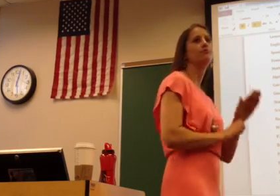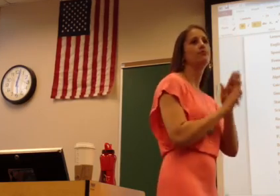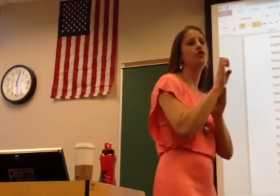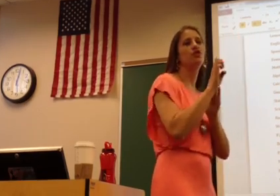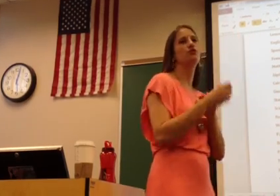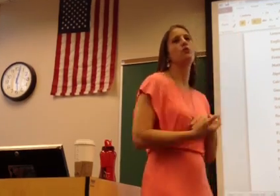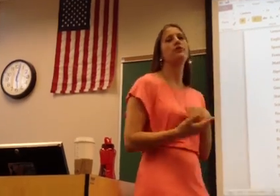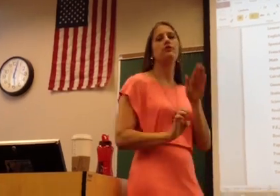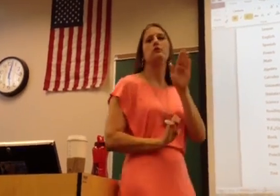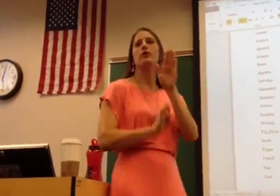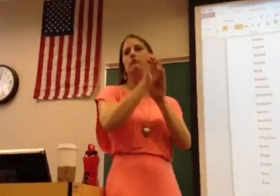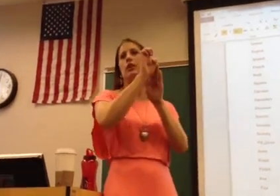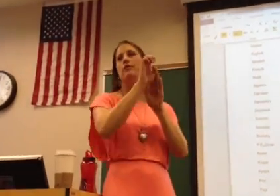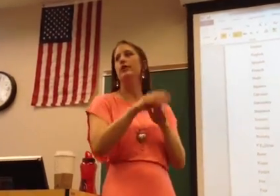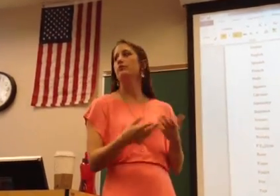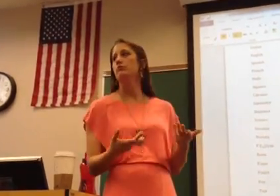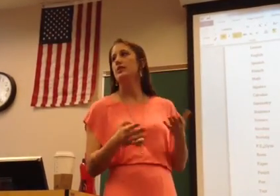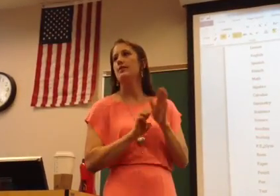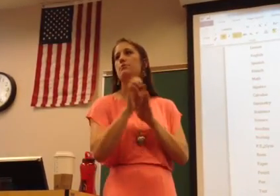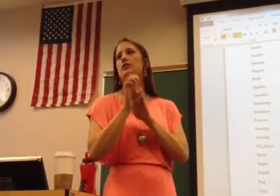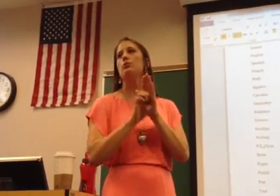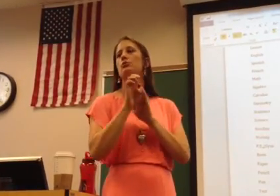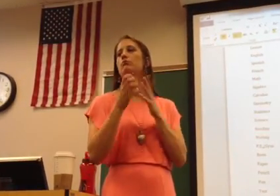You can just do it one way too if you want. Elevator. It doesn't have to be double.